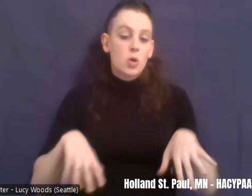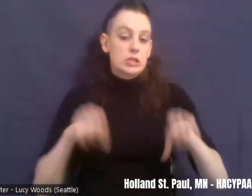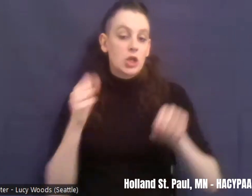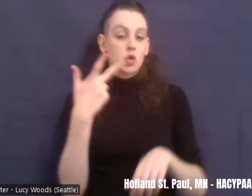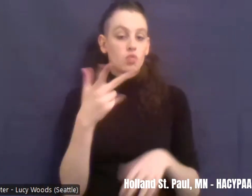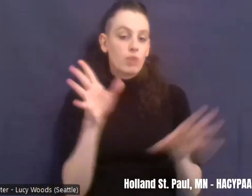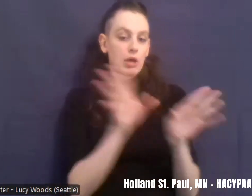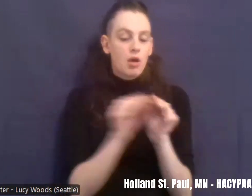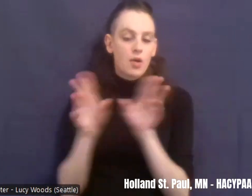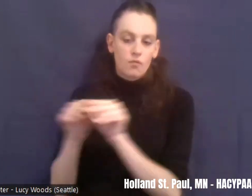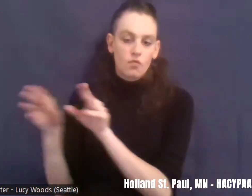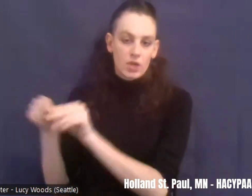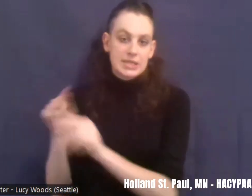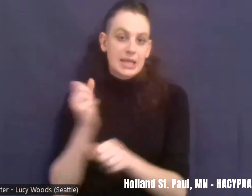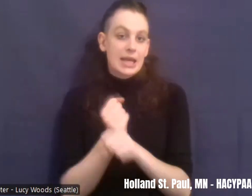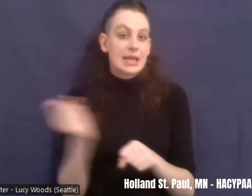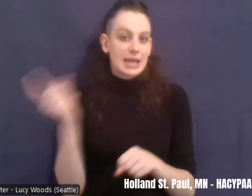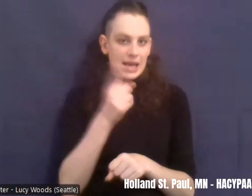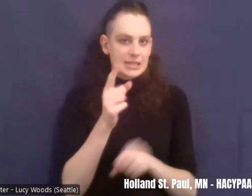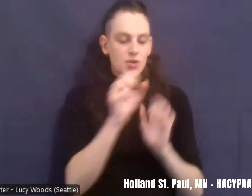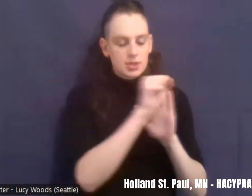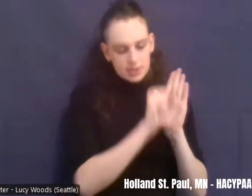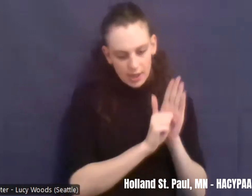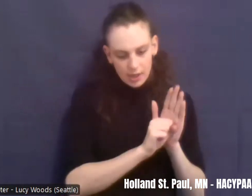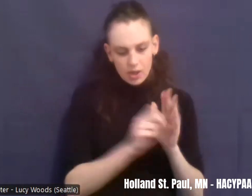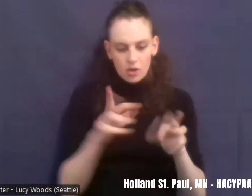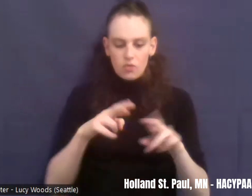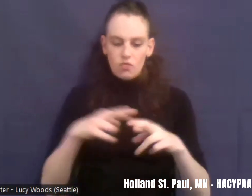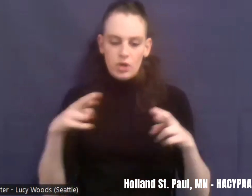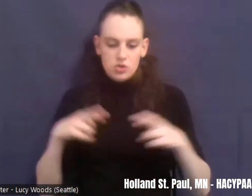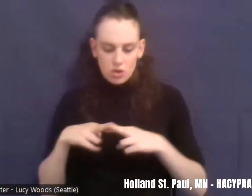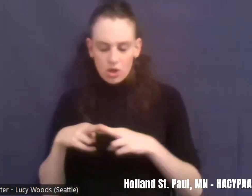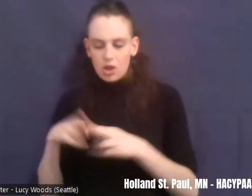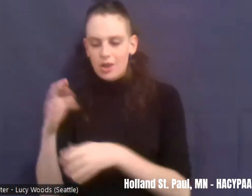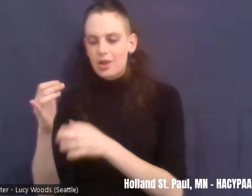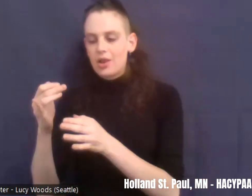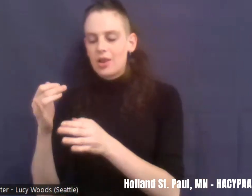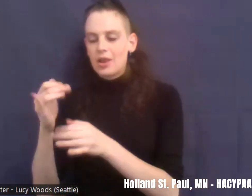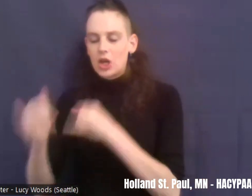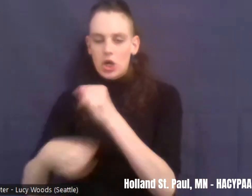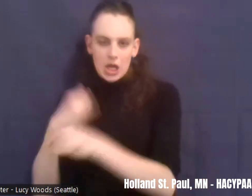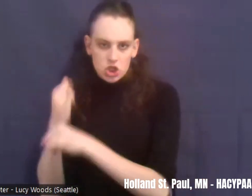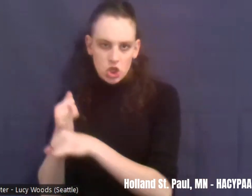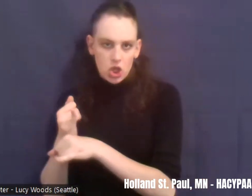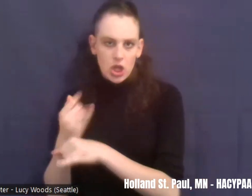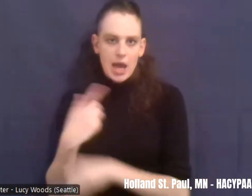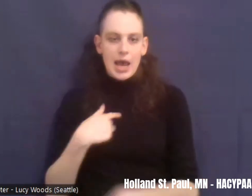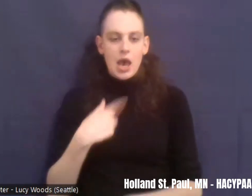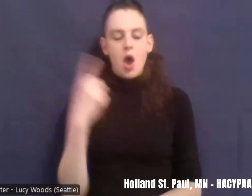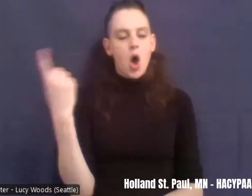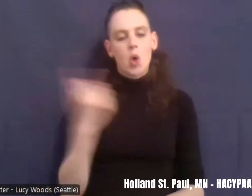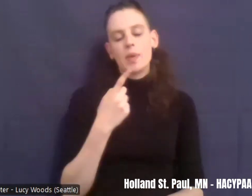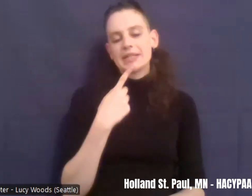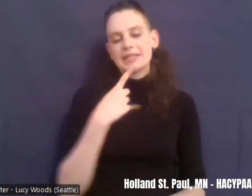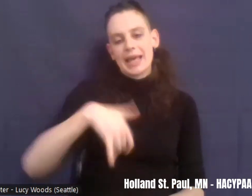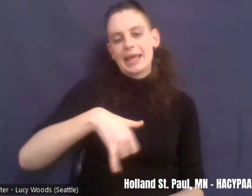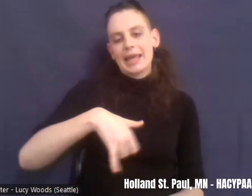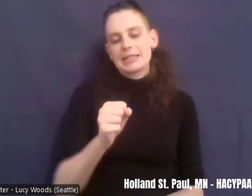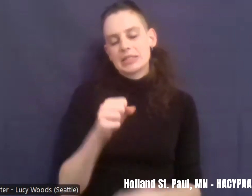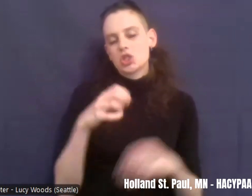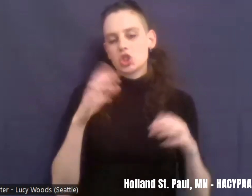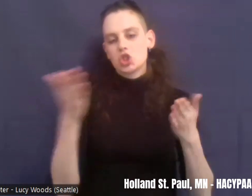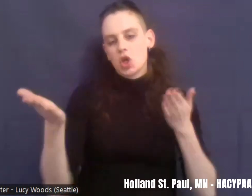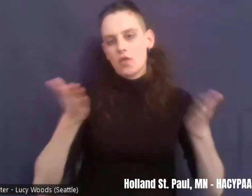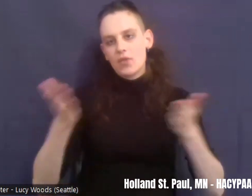cool opportunity that like God has presented for us. And like I just don't say no to service. Like I don't want to ever be that person that